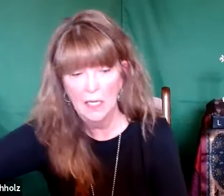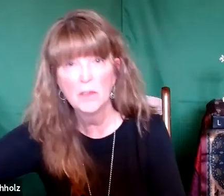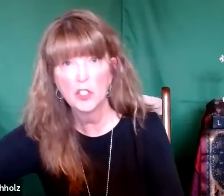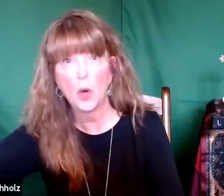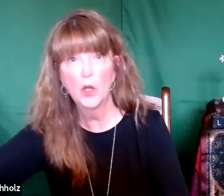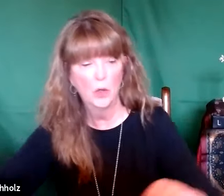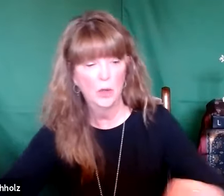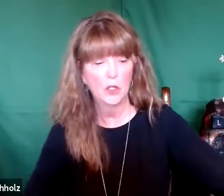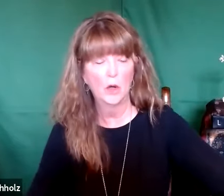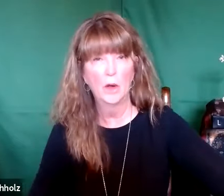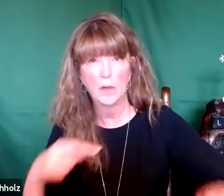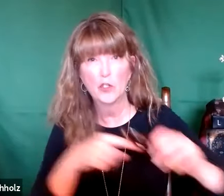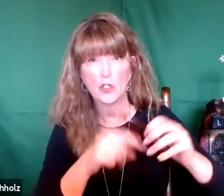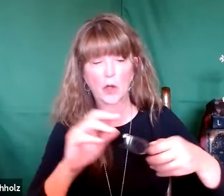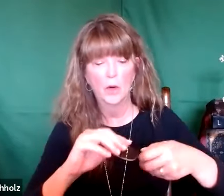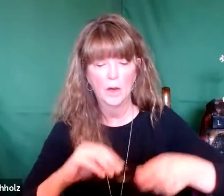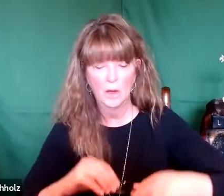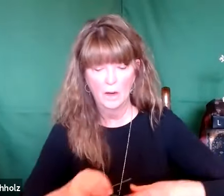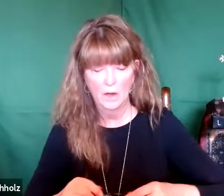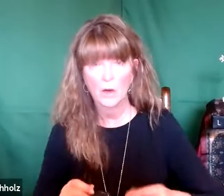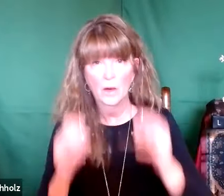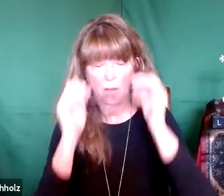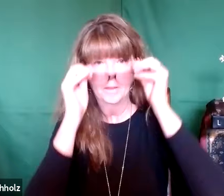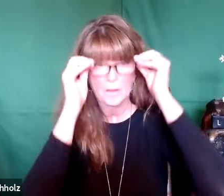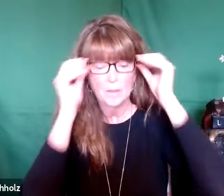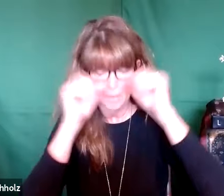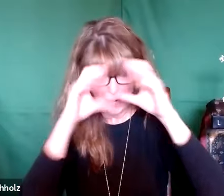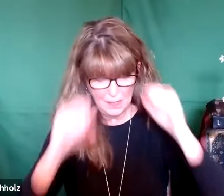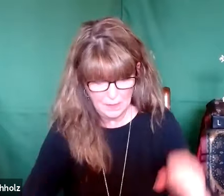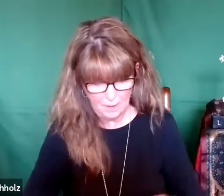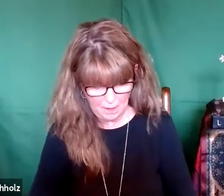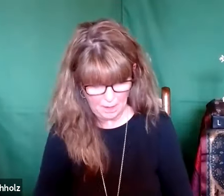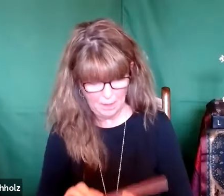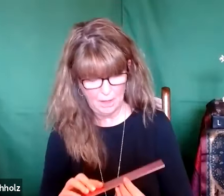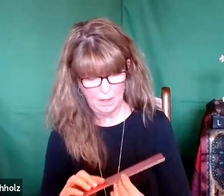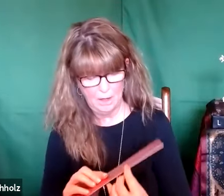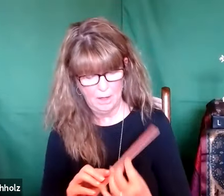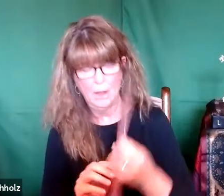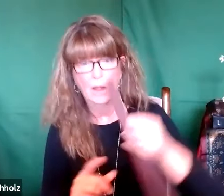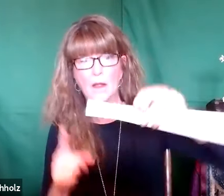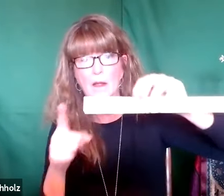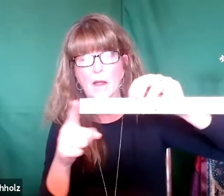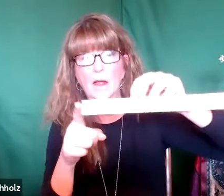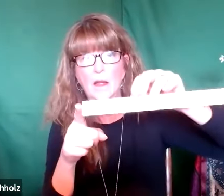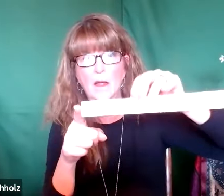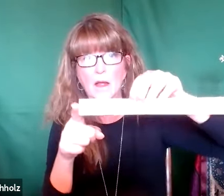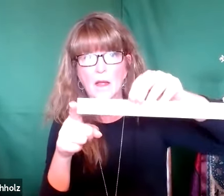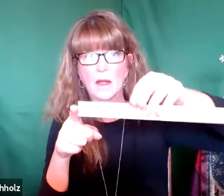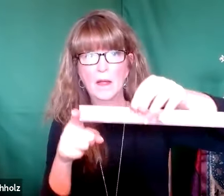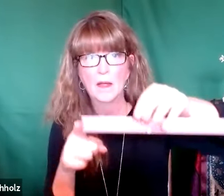inches thick. So let me show you what 4 inches thick would look like. It's pretty incredible.